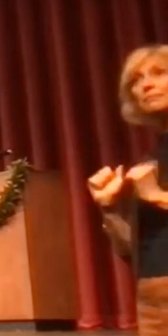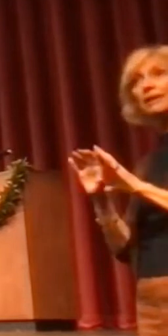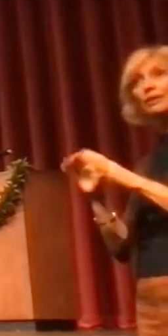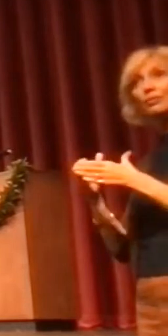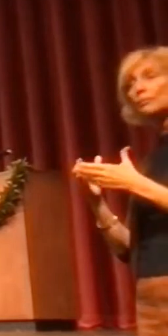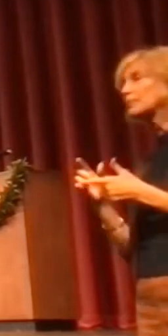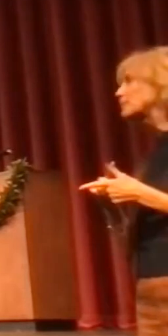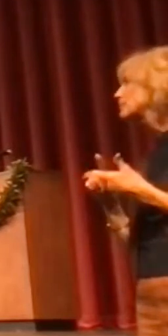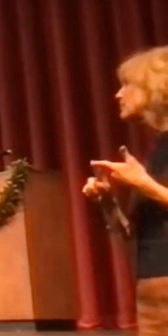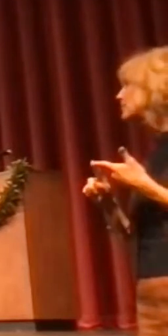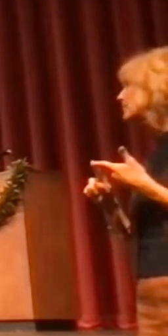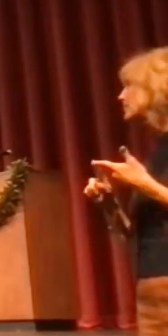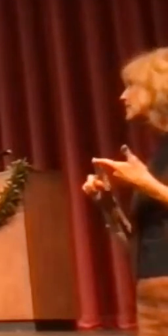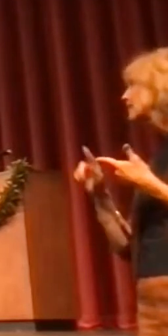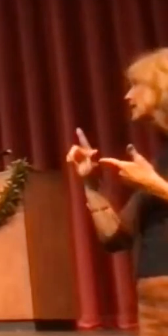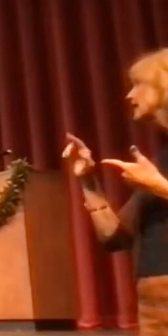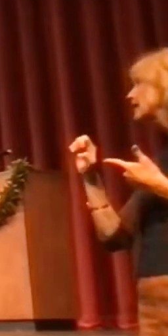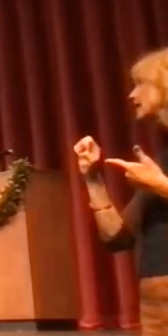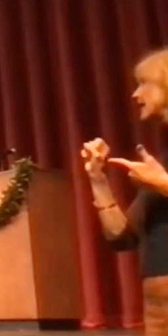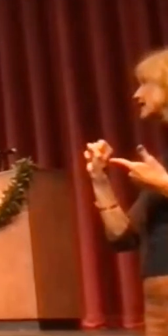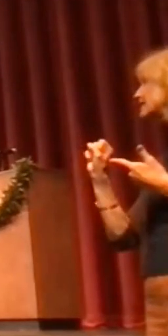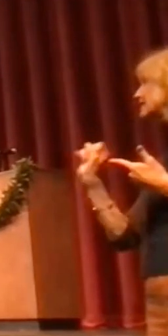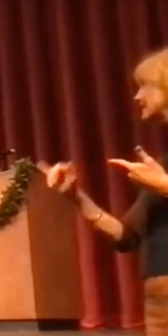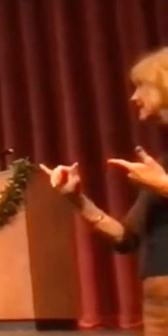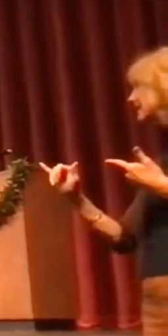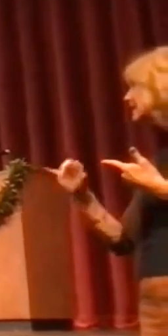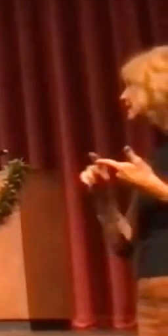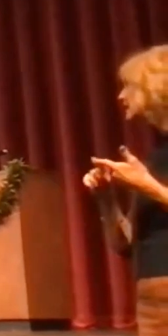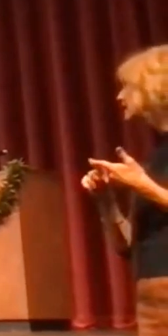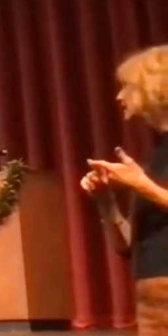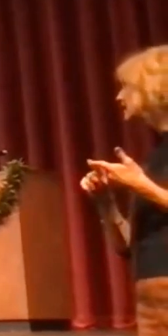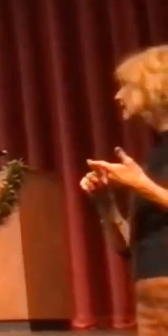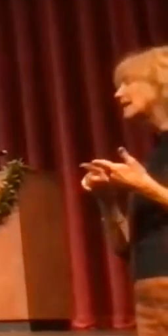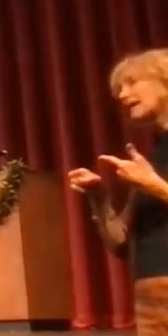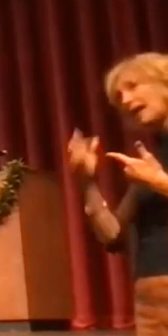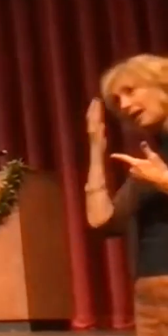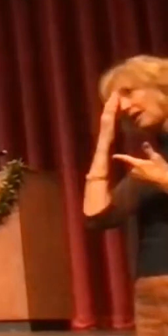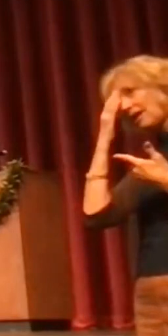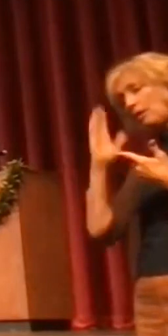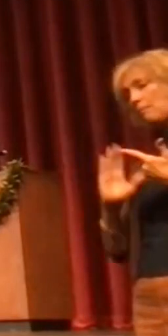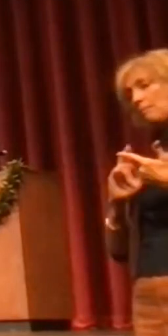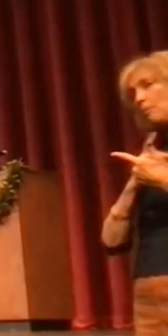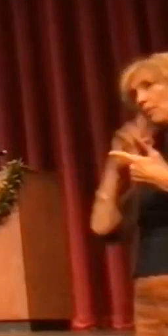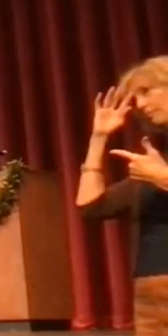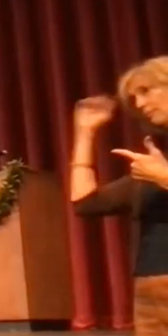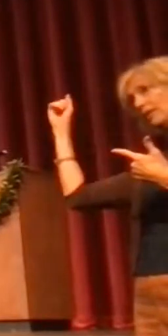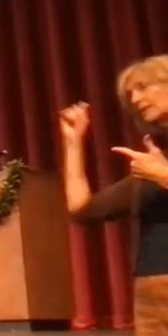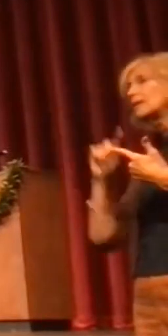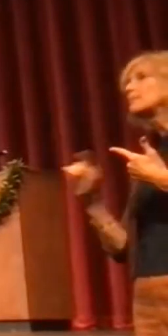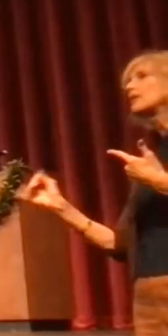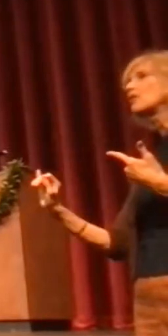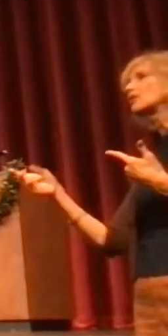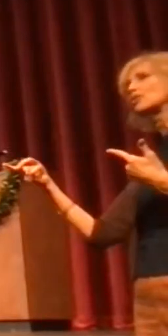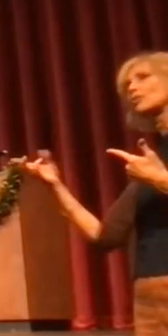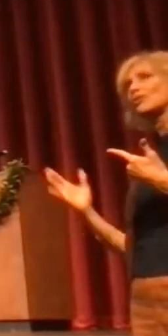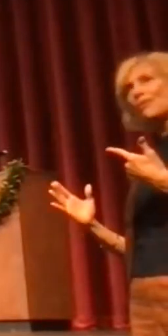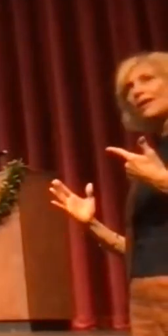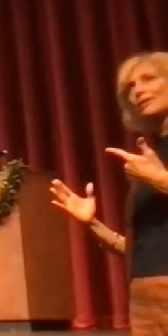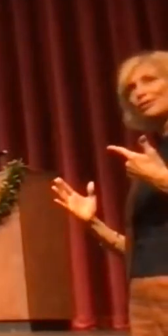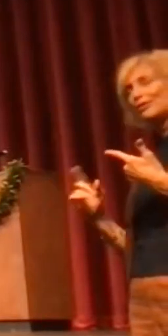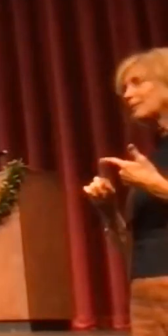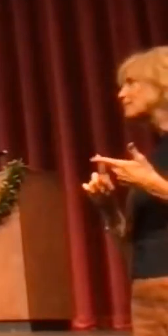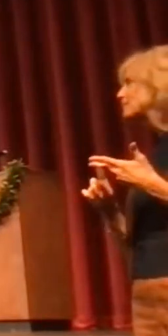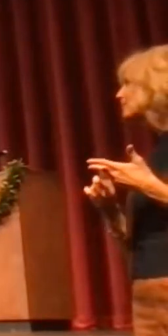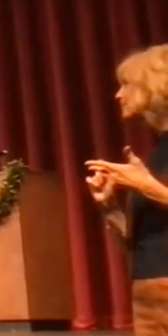And we have Jessie Ishii, who is coming on. She, as you know, our board president, but she was also a director of one of the